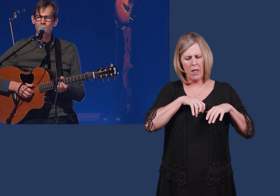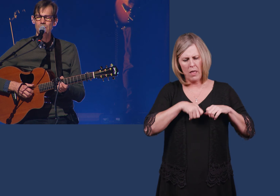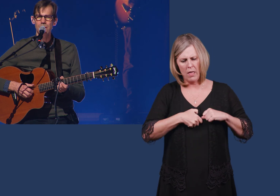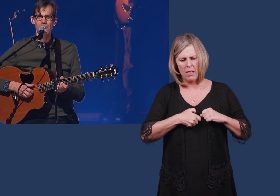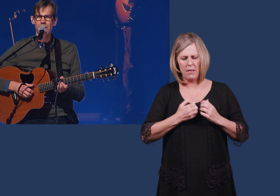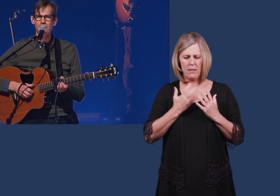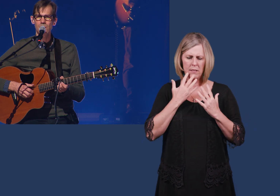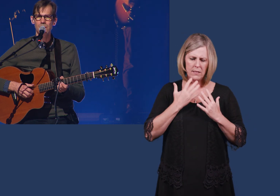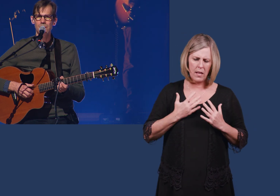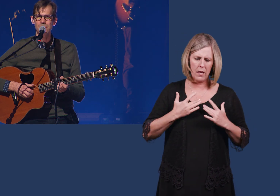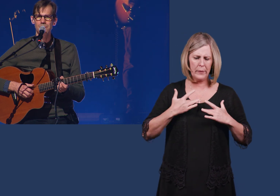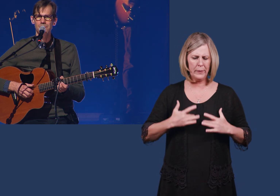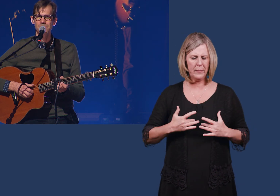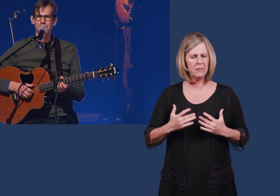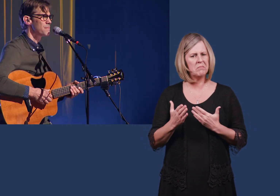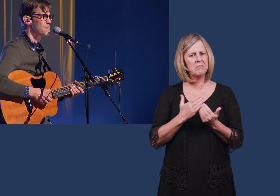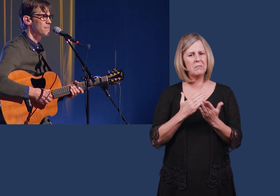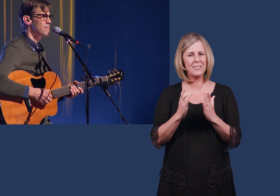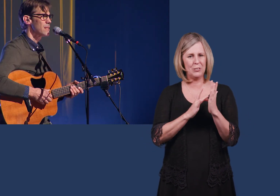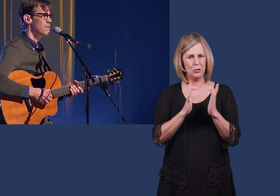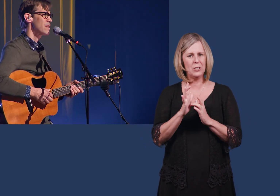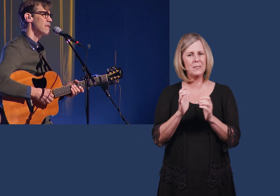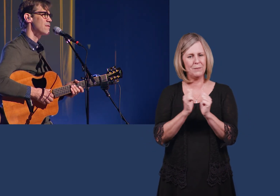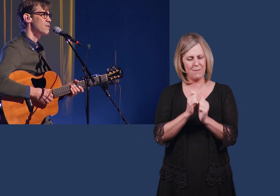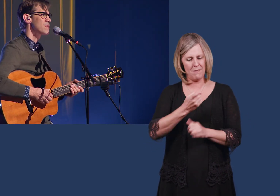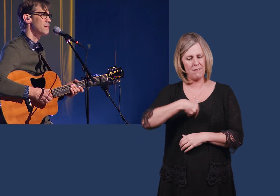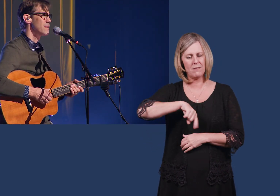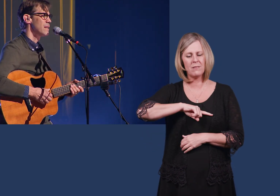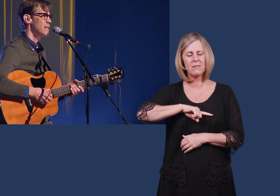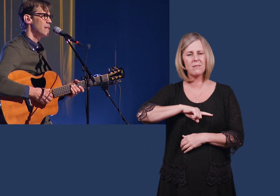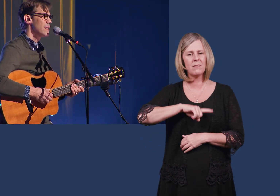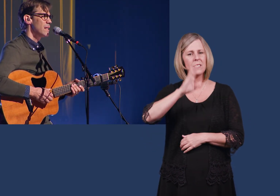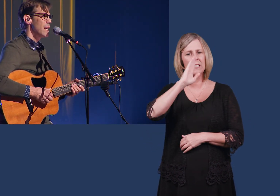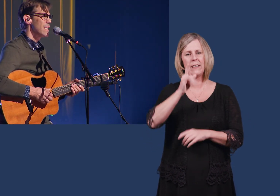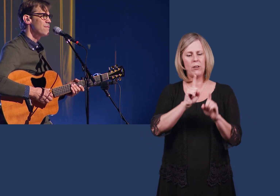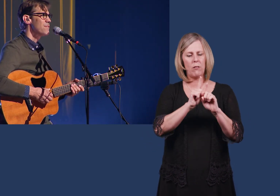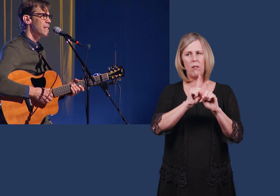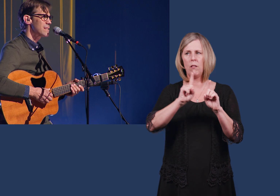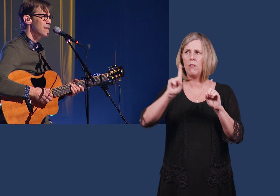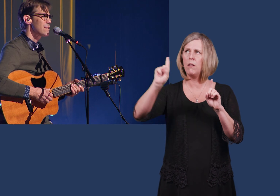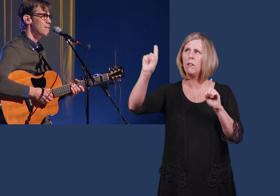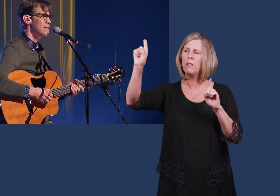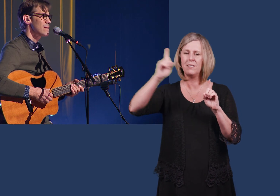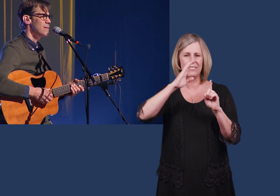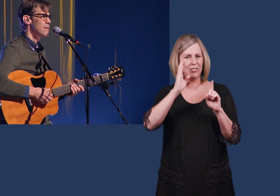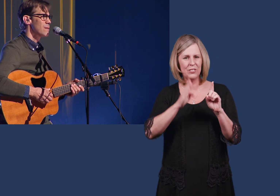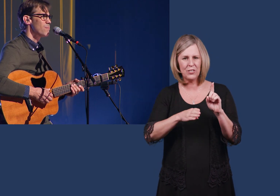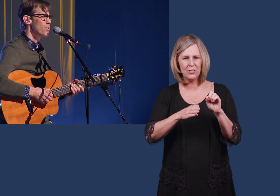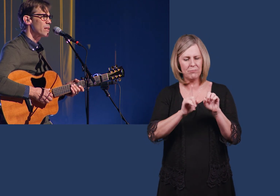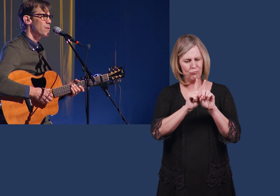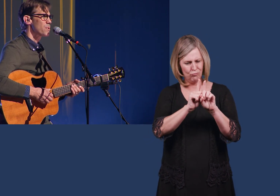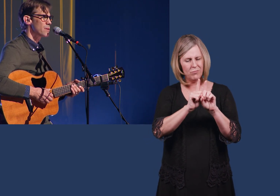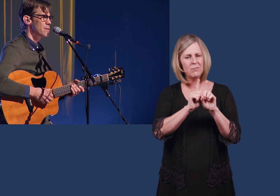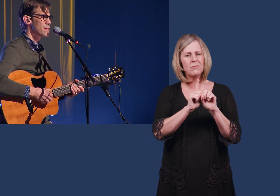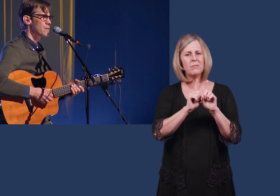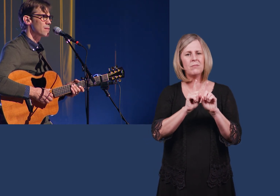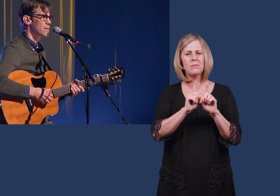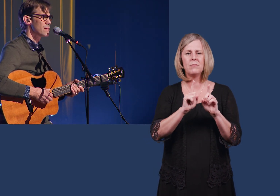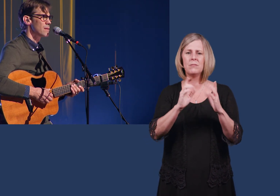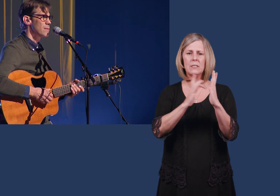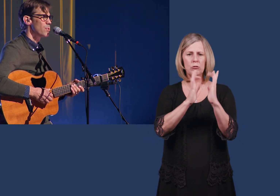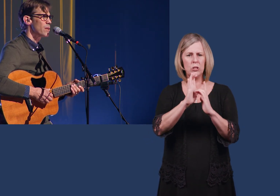Jesus is right there next to us. He never leaves. And he invites us to bring our